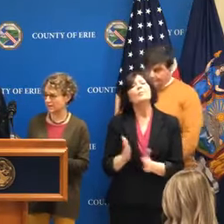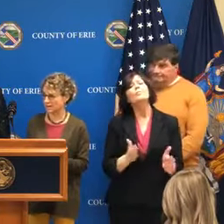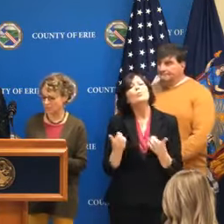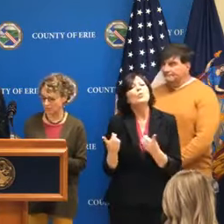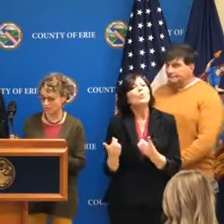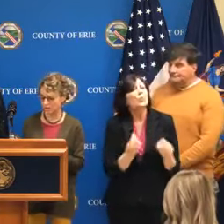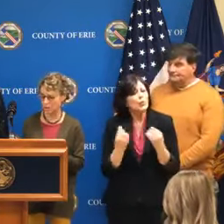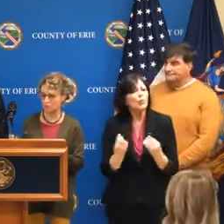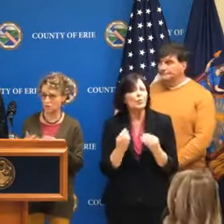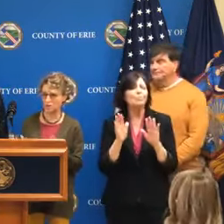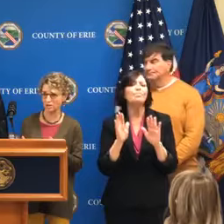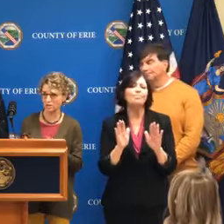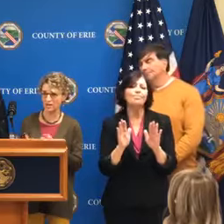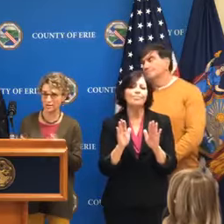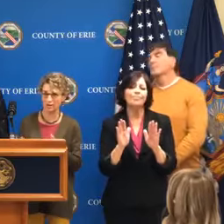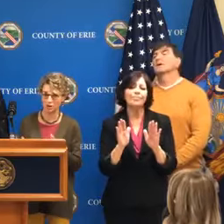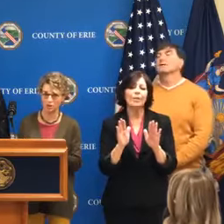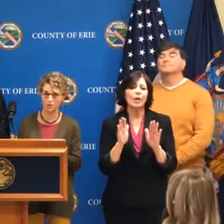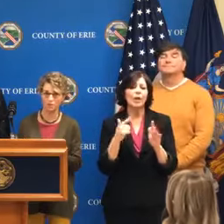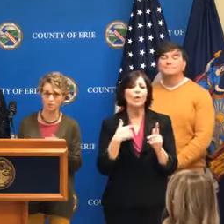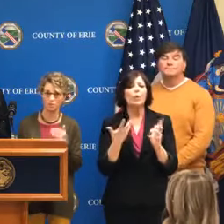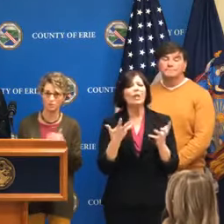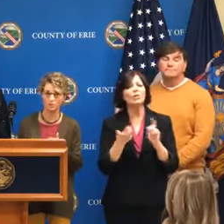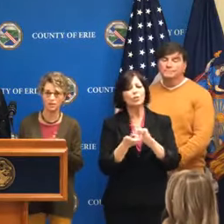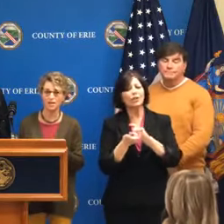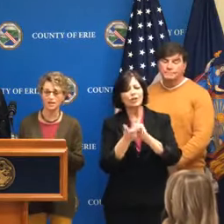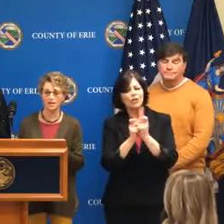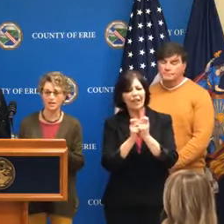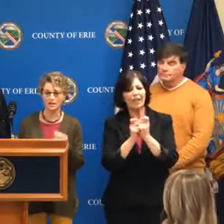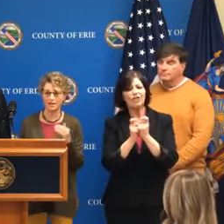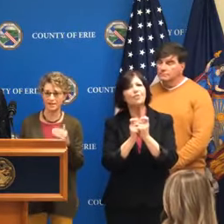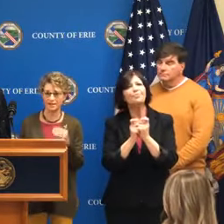is really to change the epi curve, to reduce